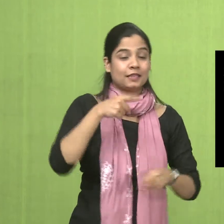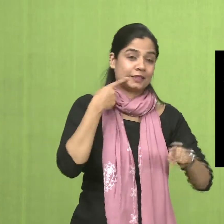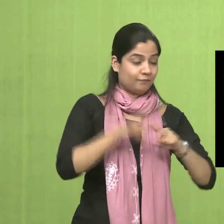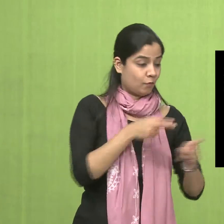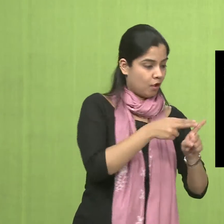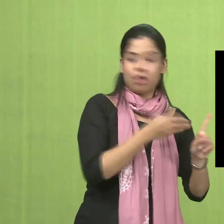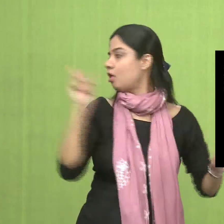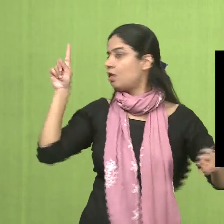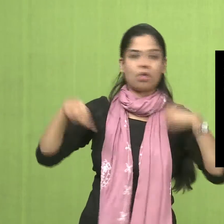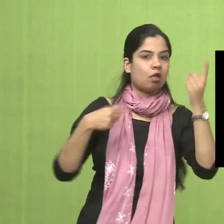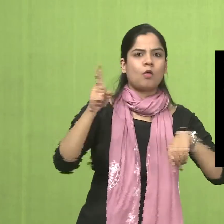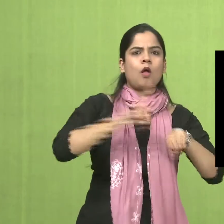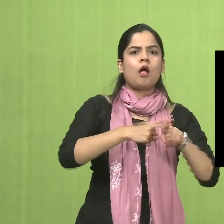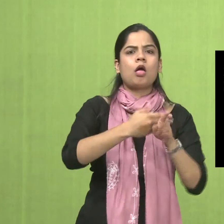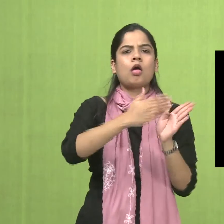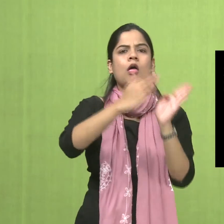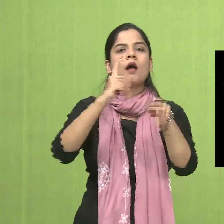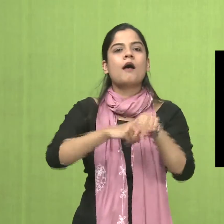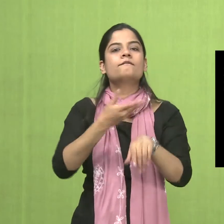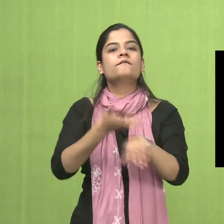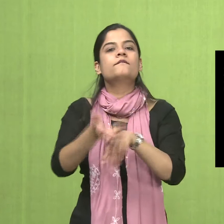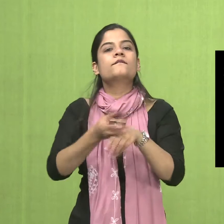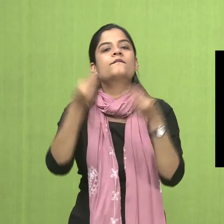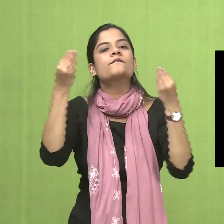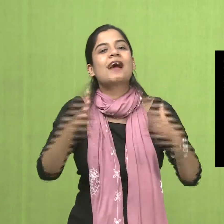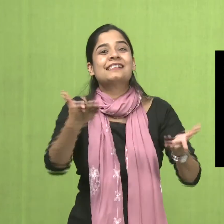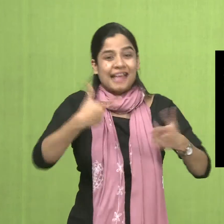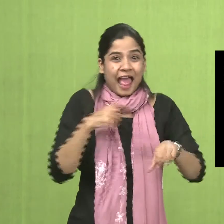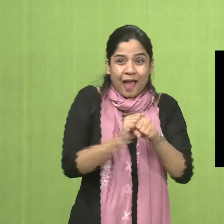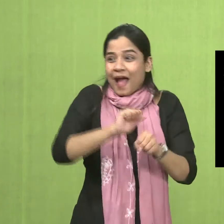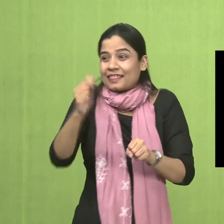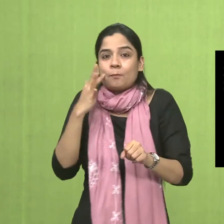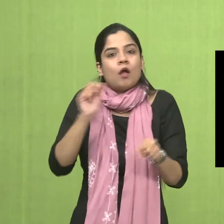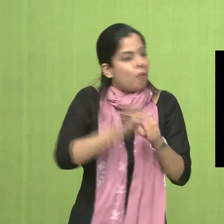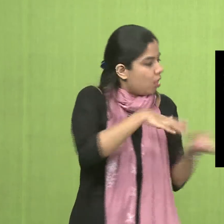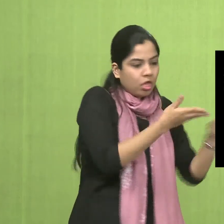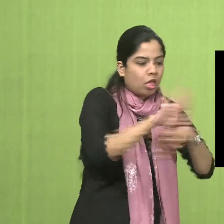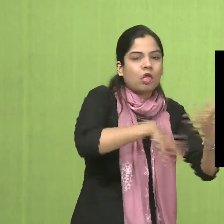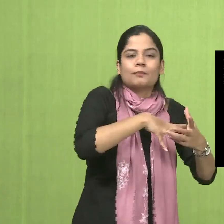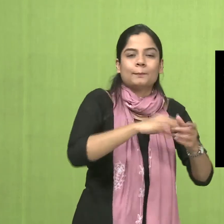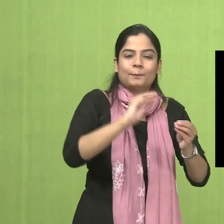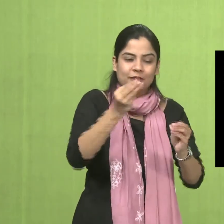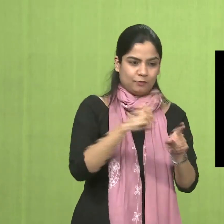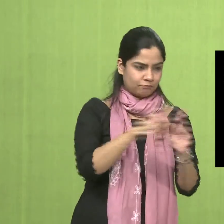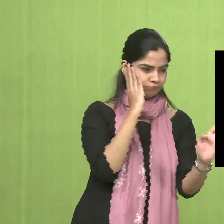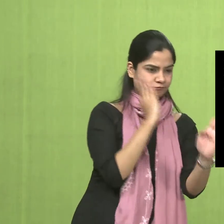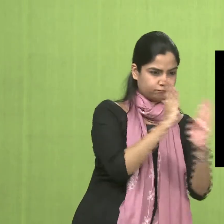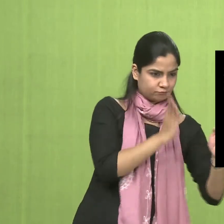Continuous movements are way better than zigzag movements when it comes to mopping the floor, because you will waste a lot of time in